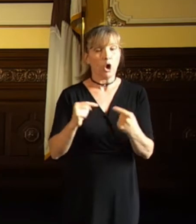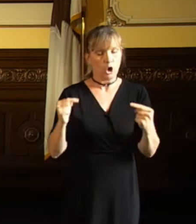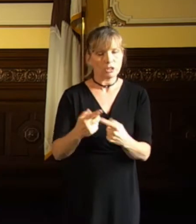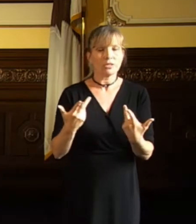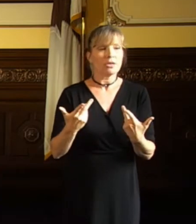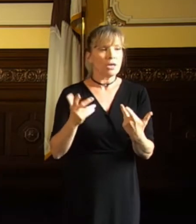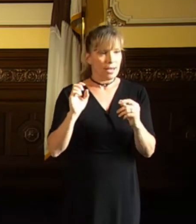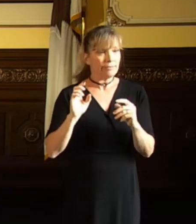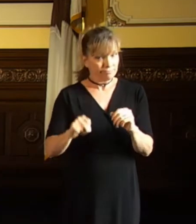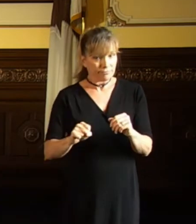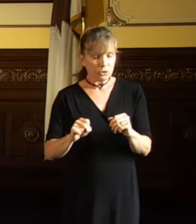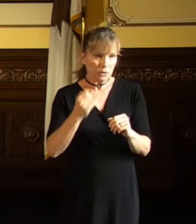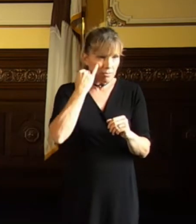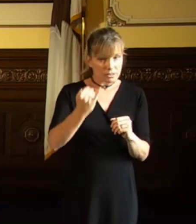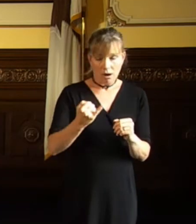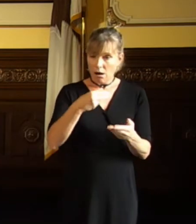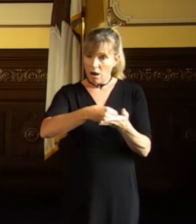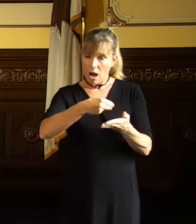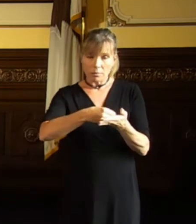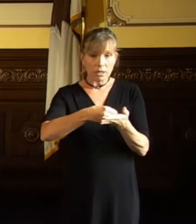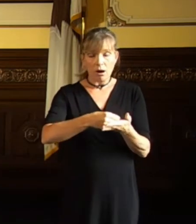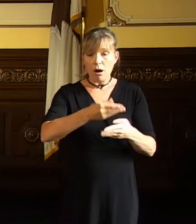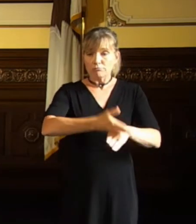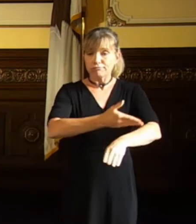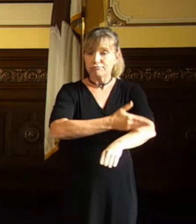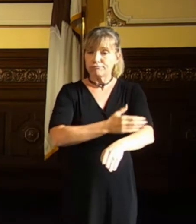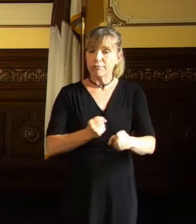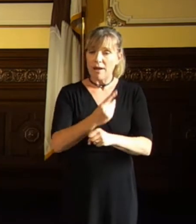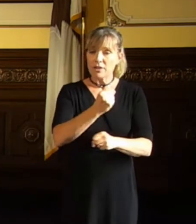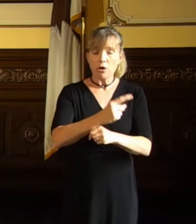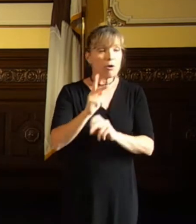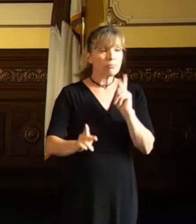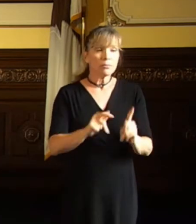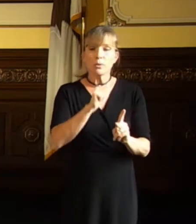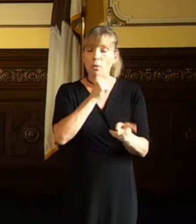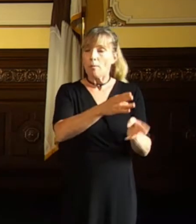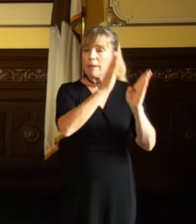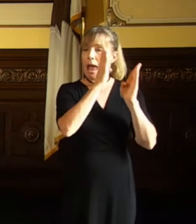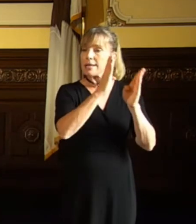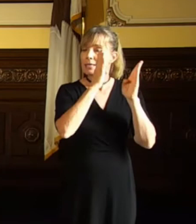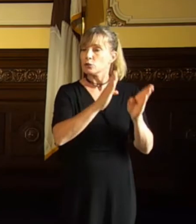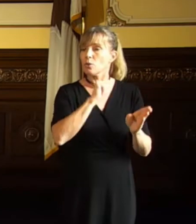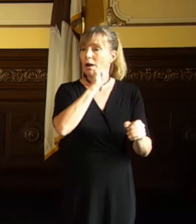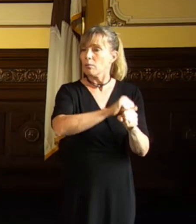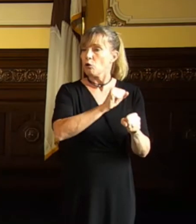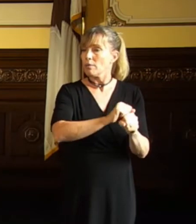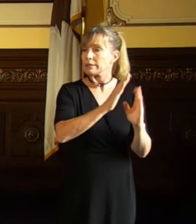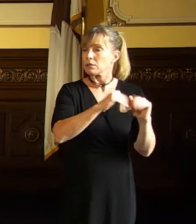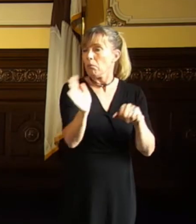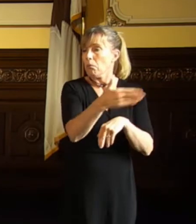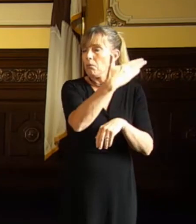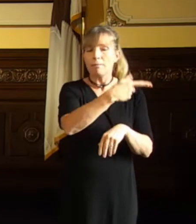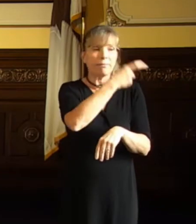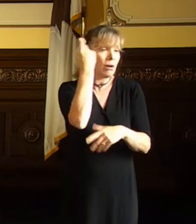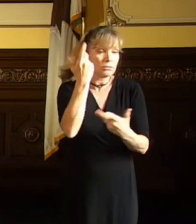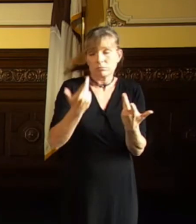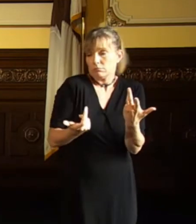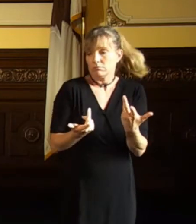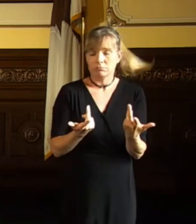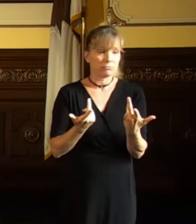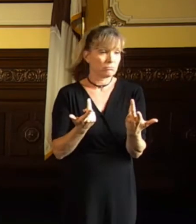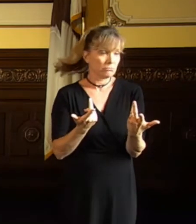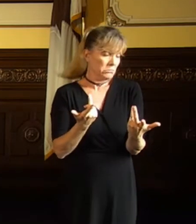And you can imagine that, well, gee, when the economy is getting better every year, people don't pay much attention to the unemployment system because it's, you